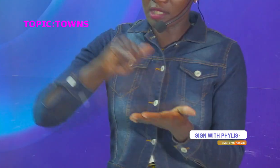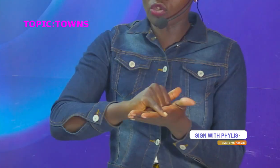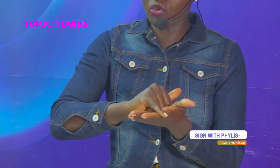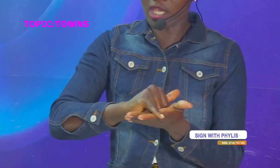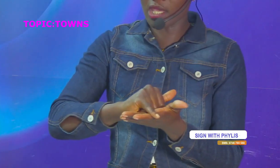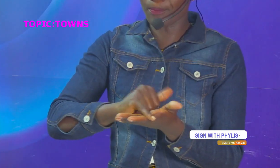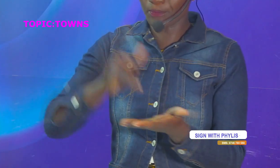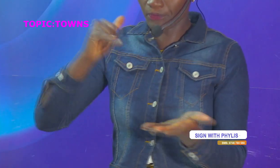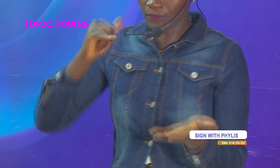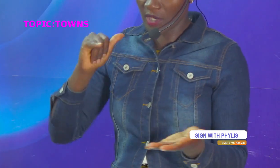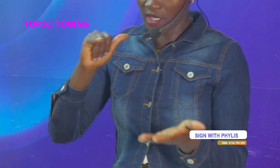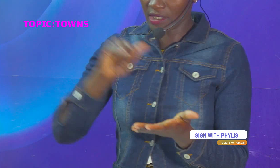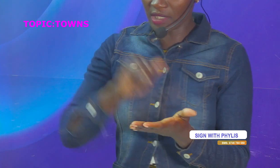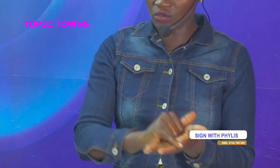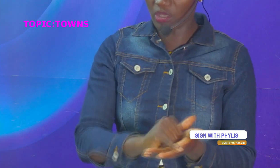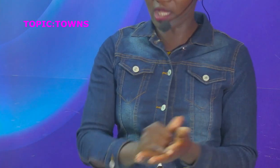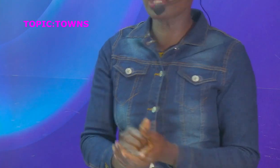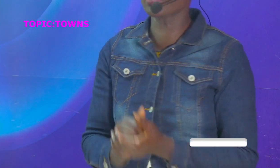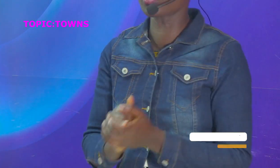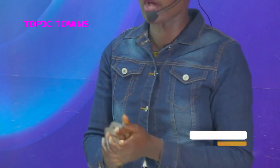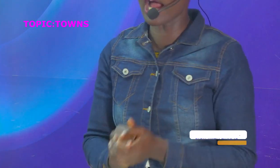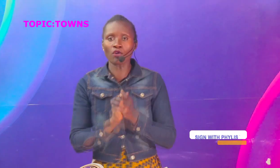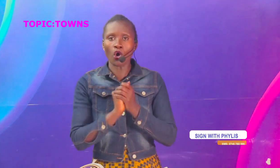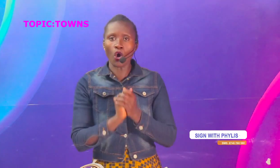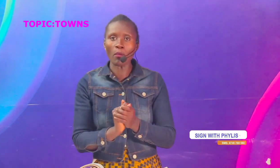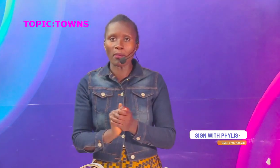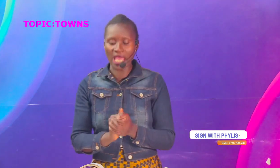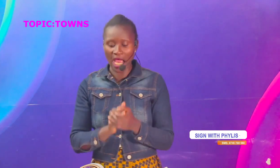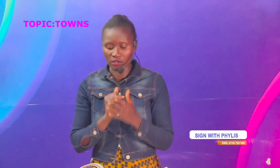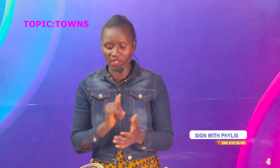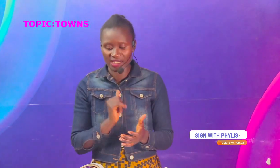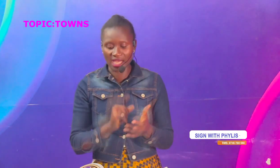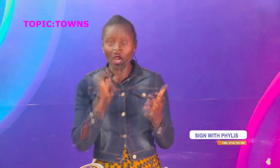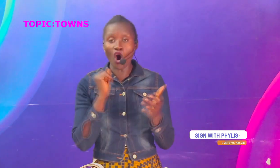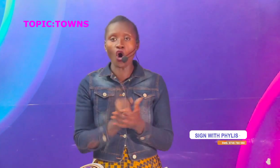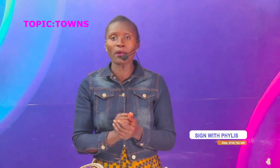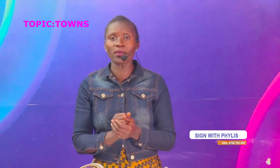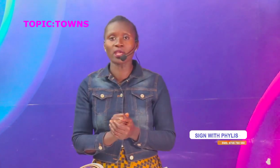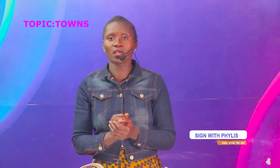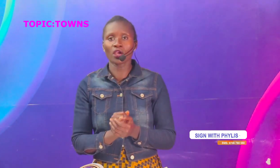Nanyuki, Nanyuki. And then also have Homa Bay. How do we sign Homa Bay? Homa